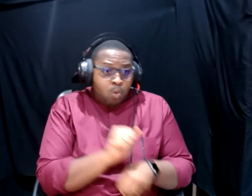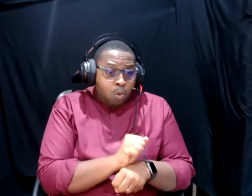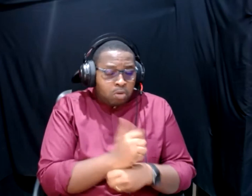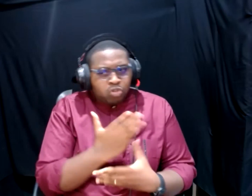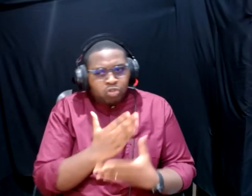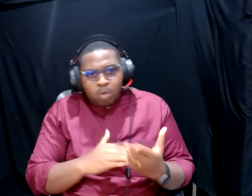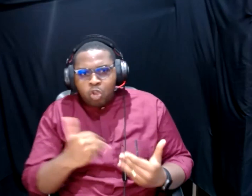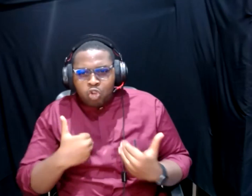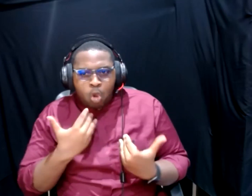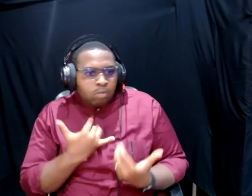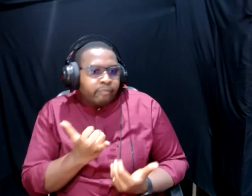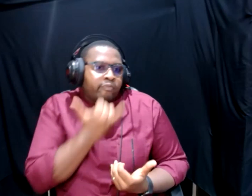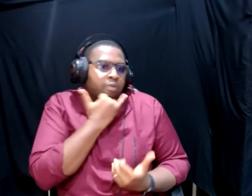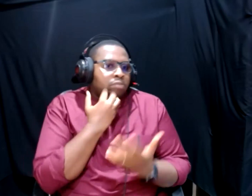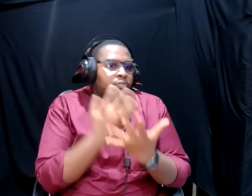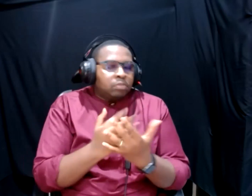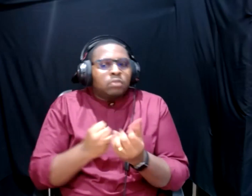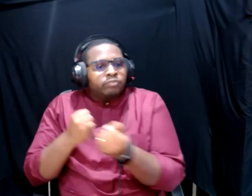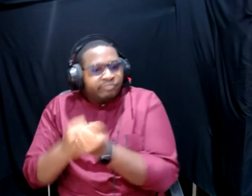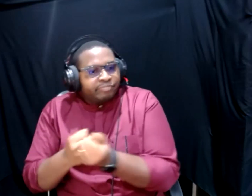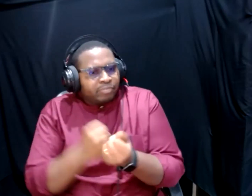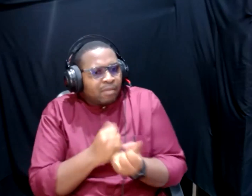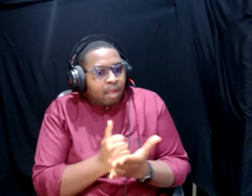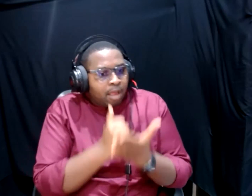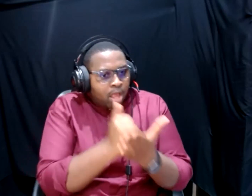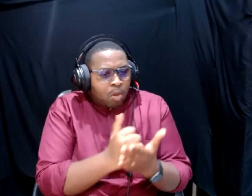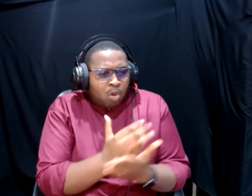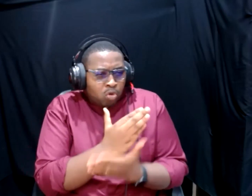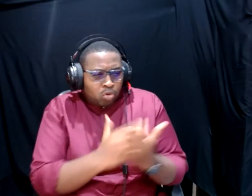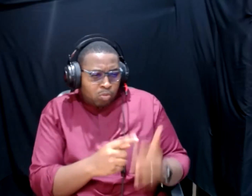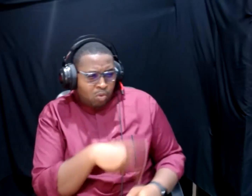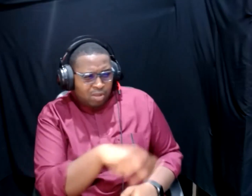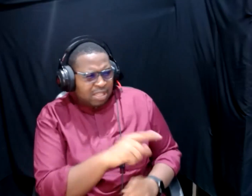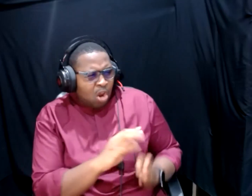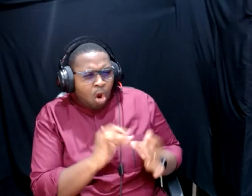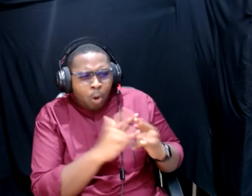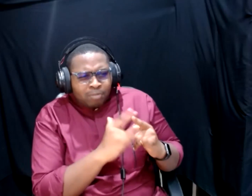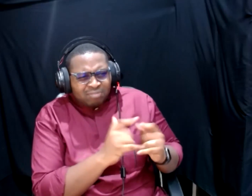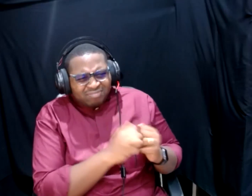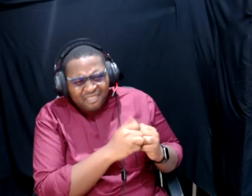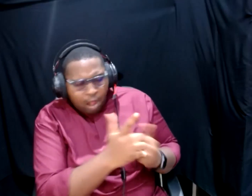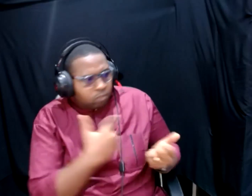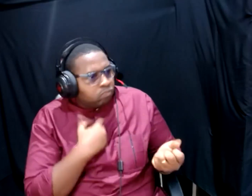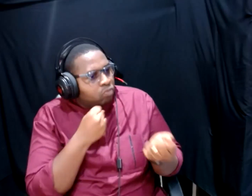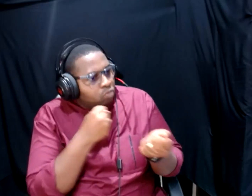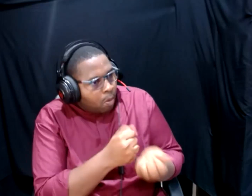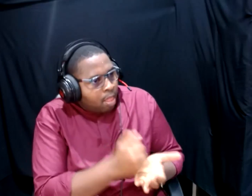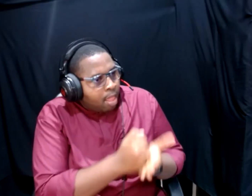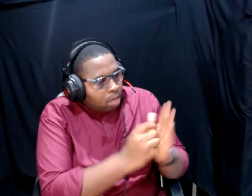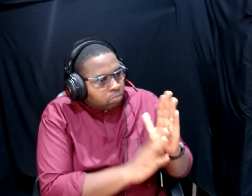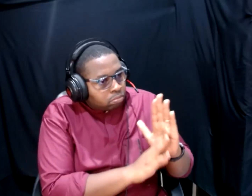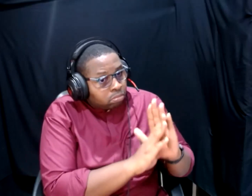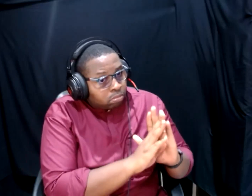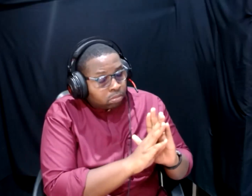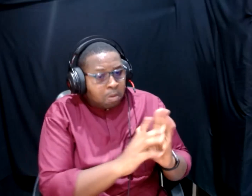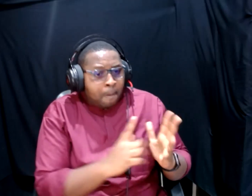and other health and human service agencies, as well as grassroots comprehensive community improvement initiatives. For me, this work also included